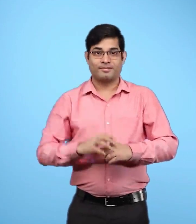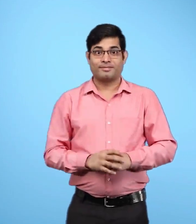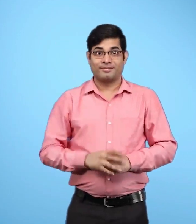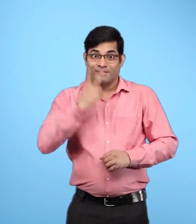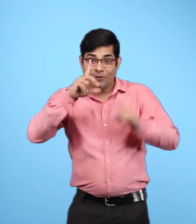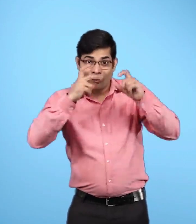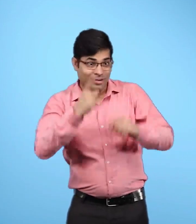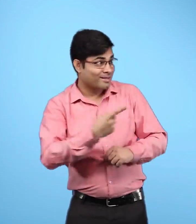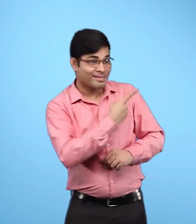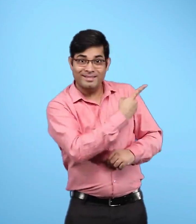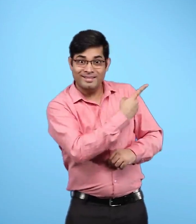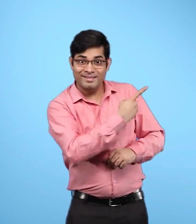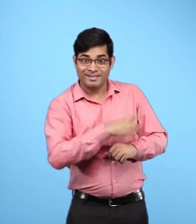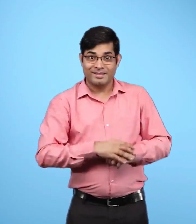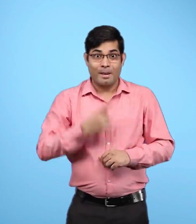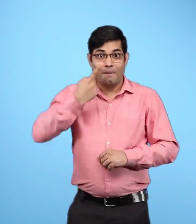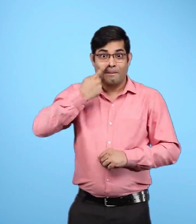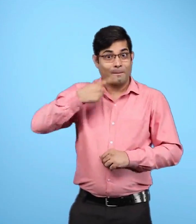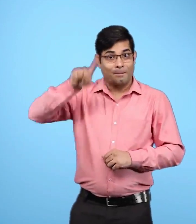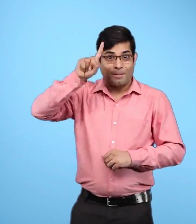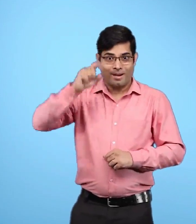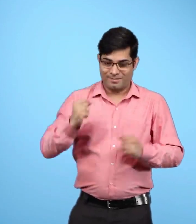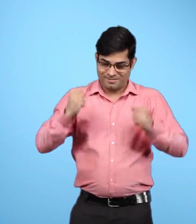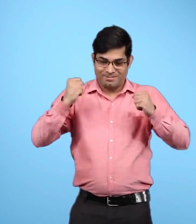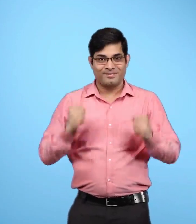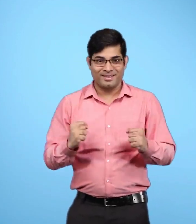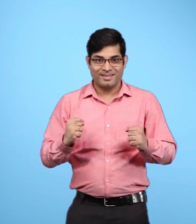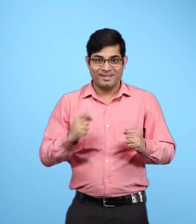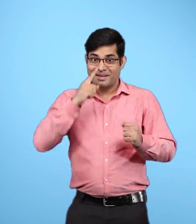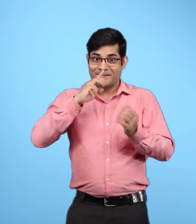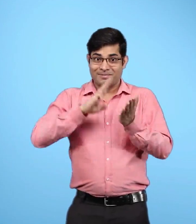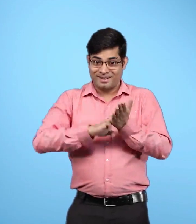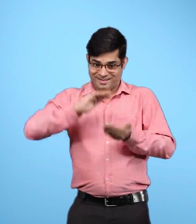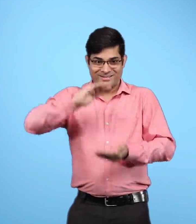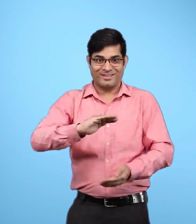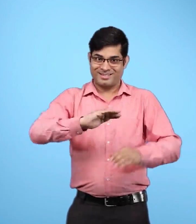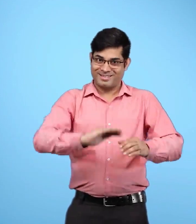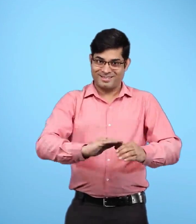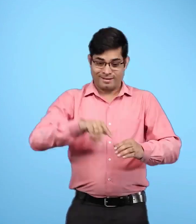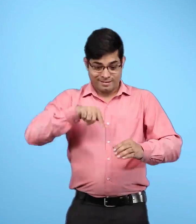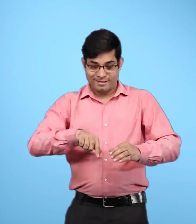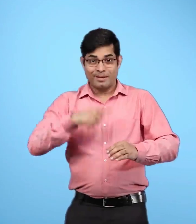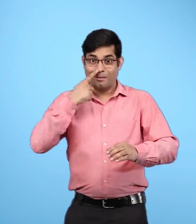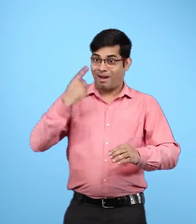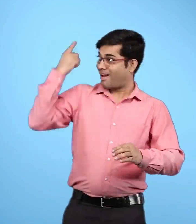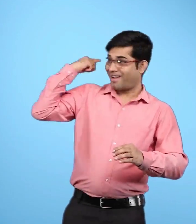The picture on the right side shows Mala sitting in front of her mother who is combing her hair.